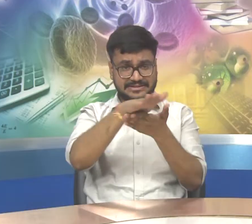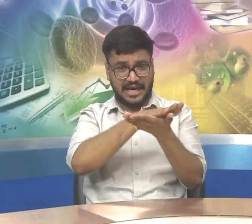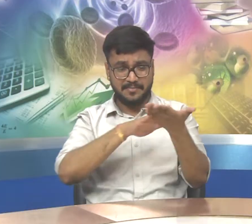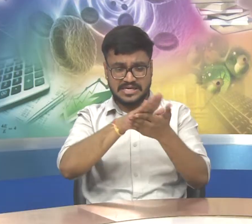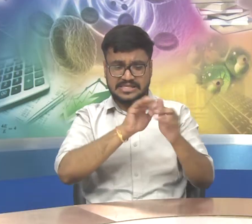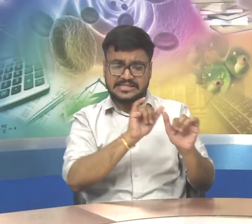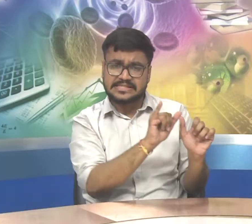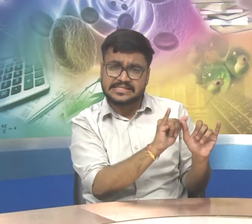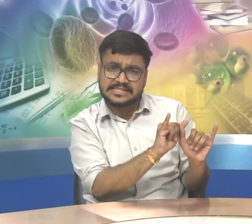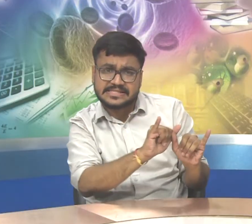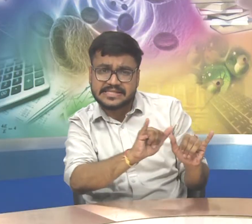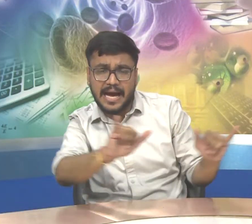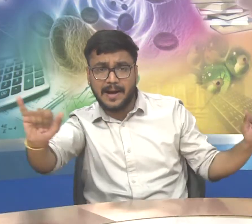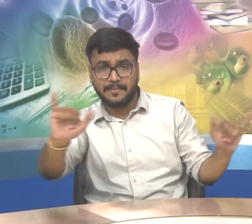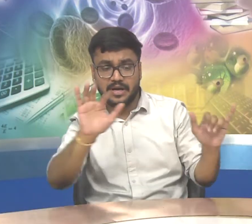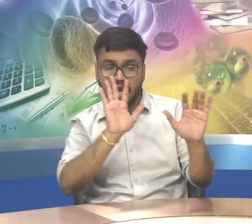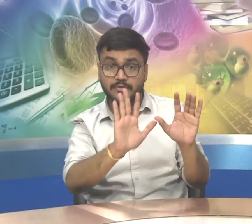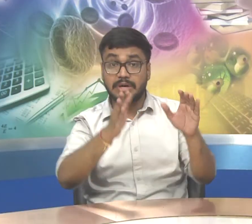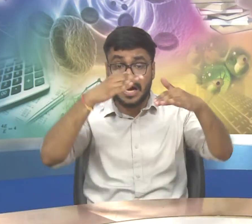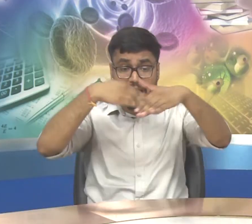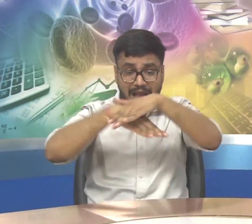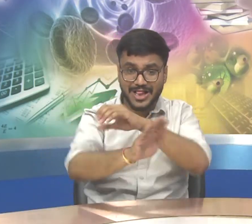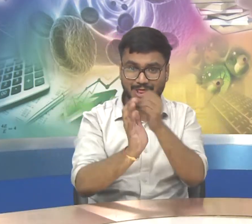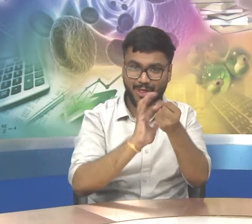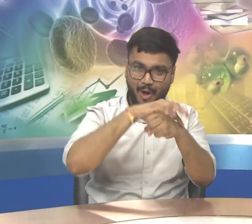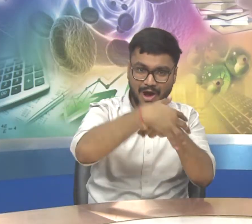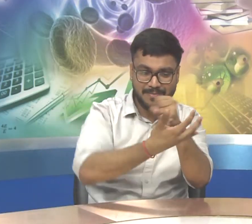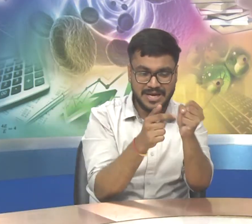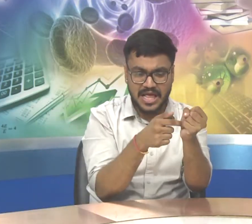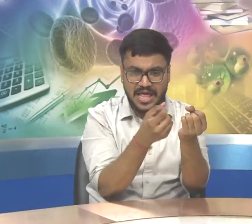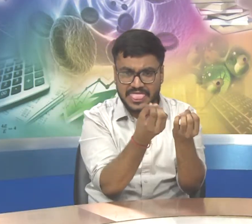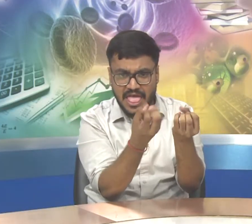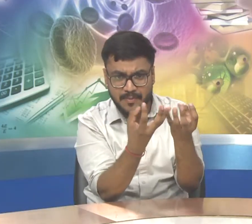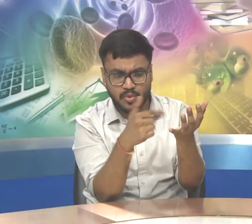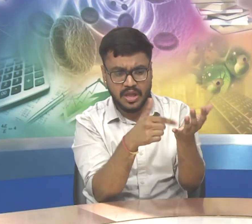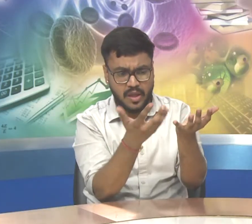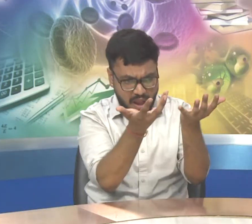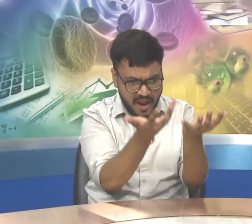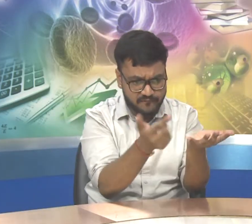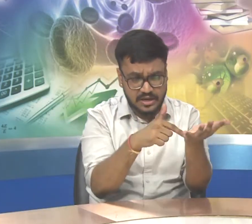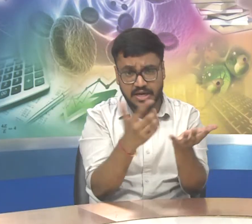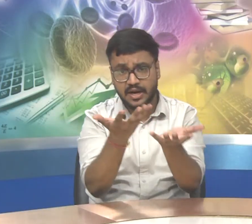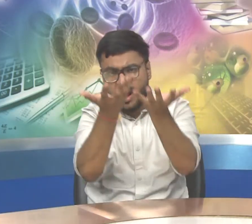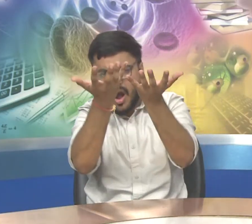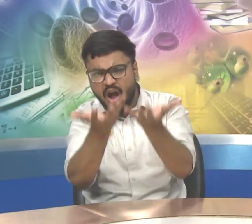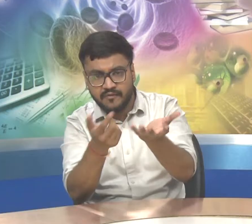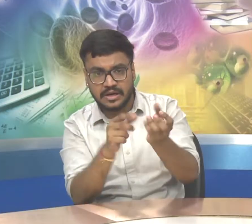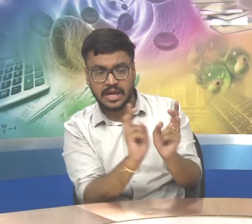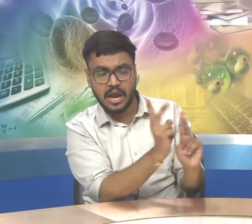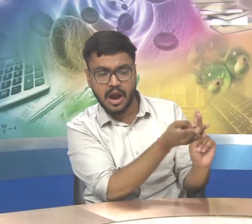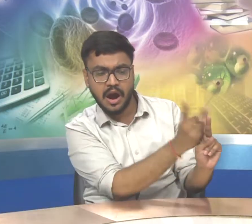And these different forms of same elements are called